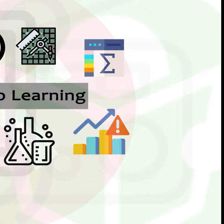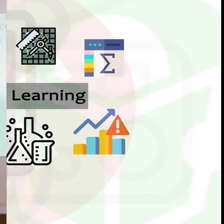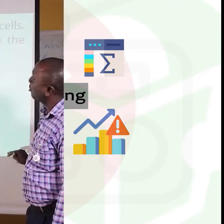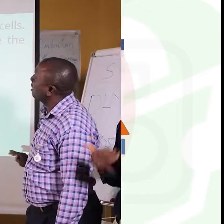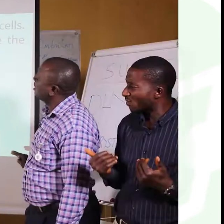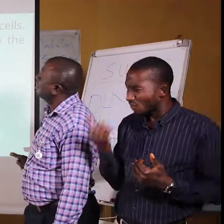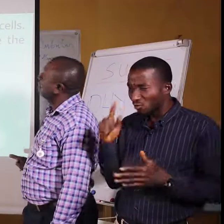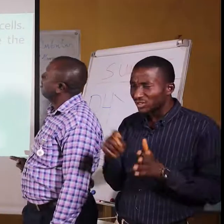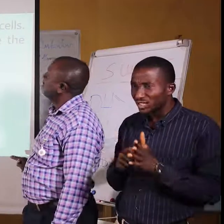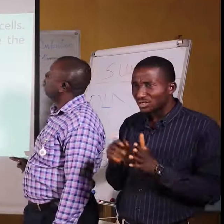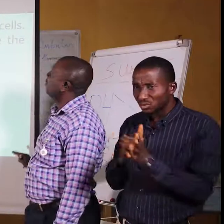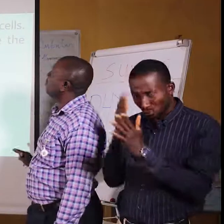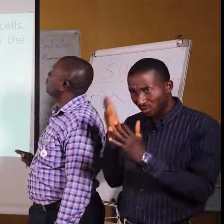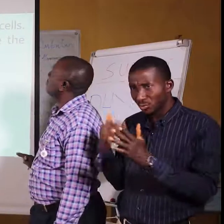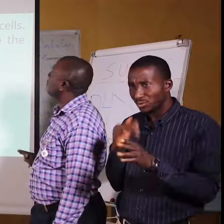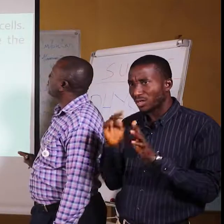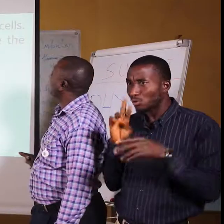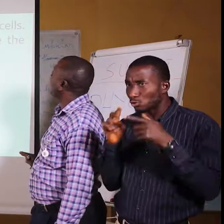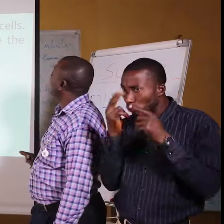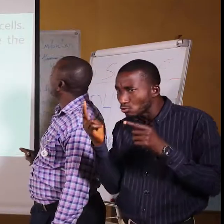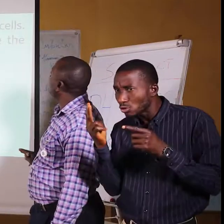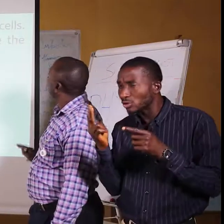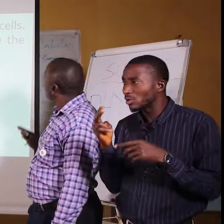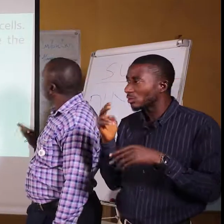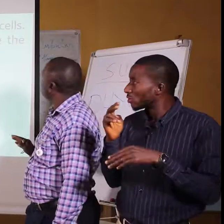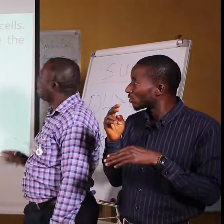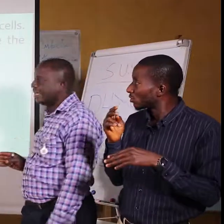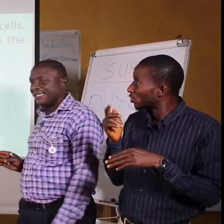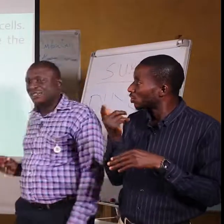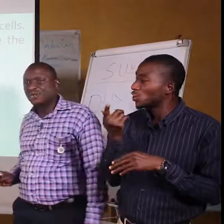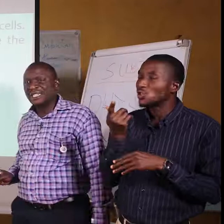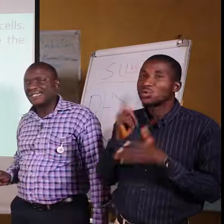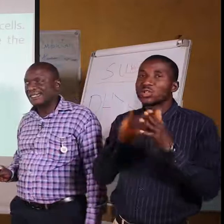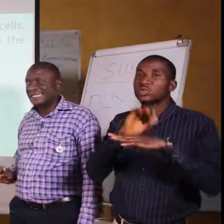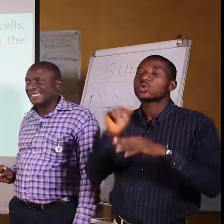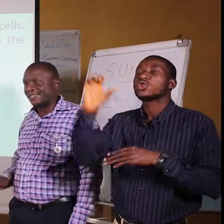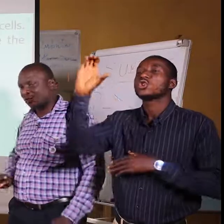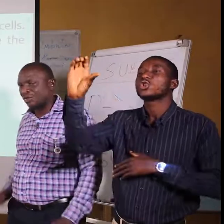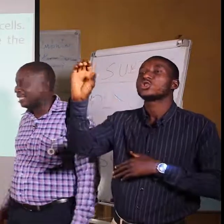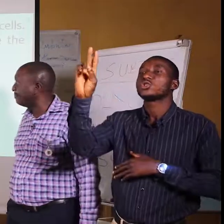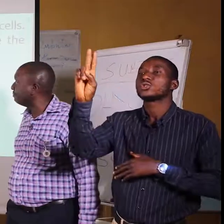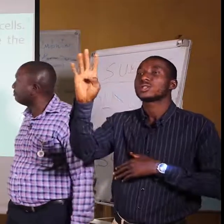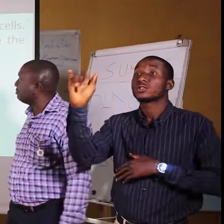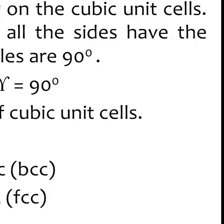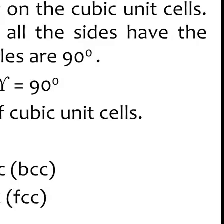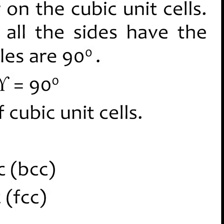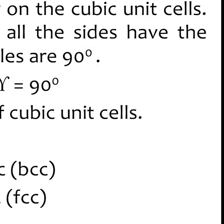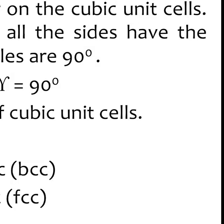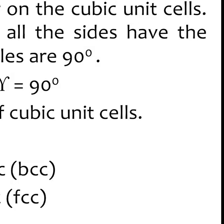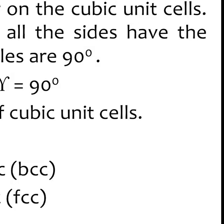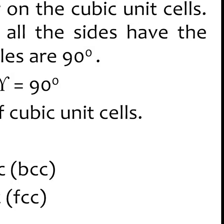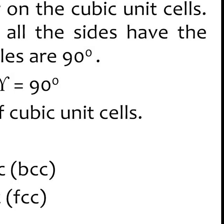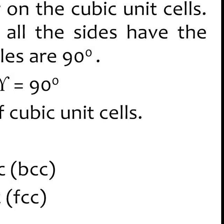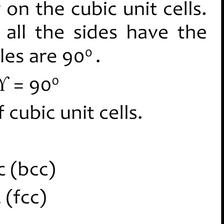Now for this study, we will focus our study on cubic unit cells only. And